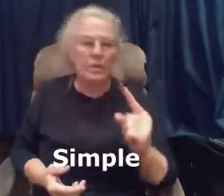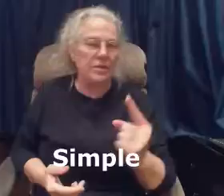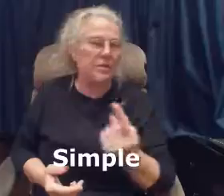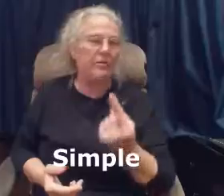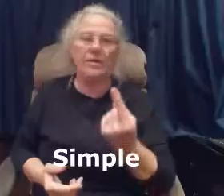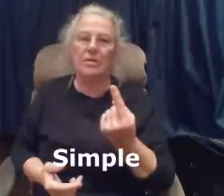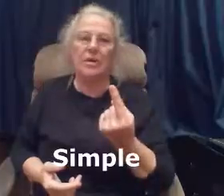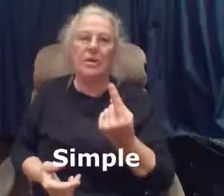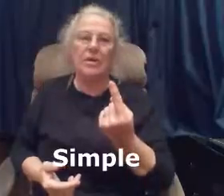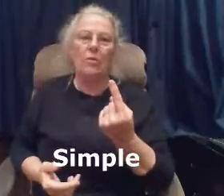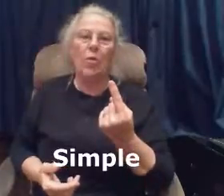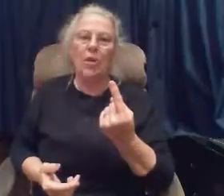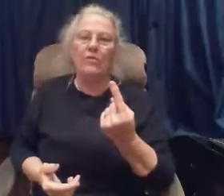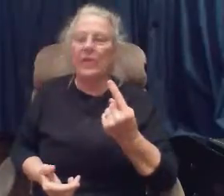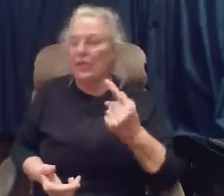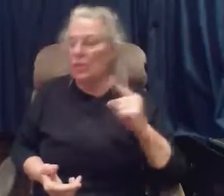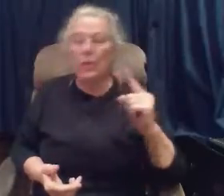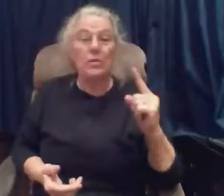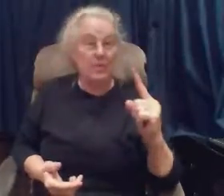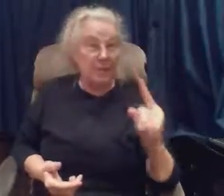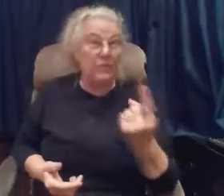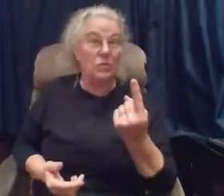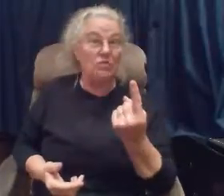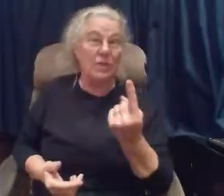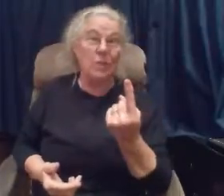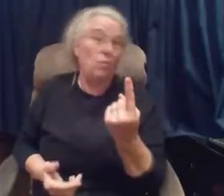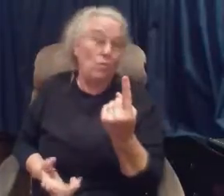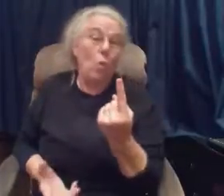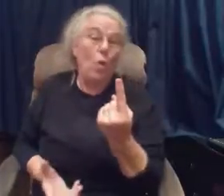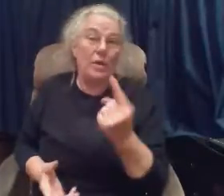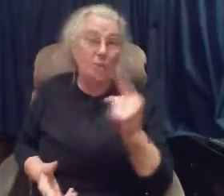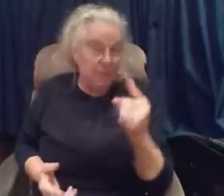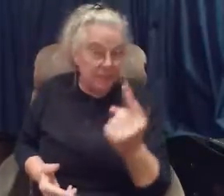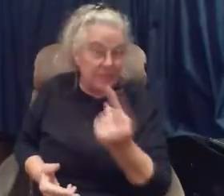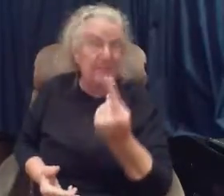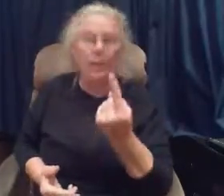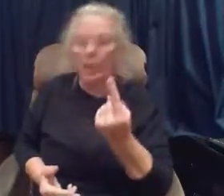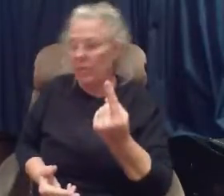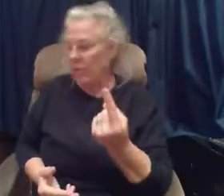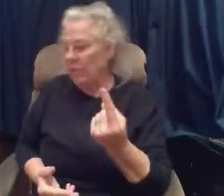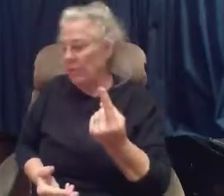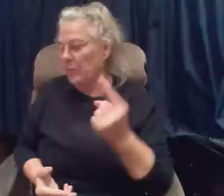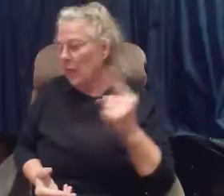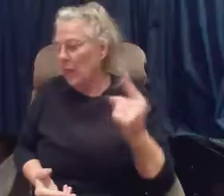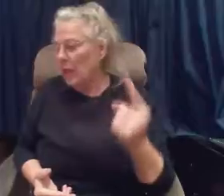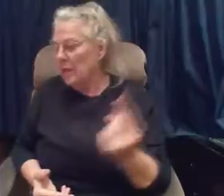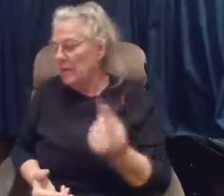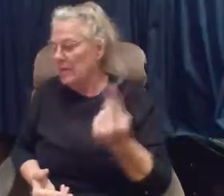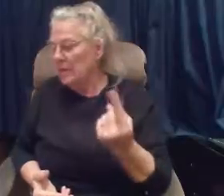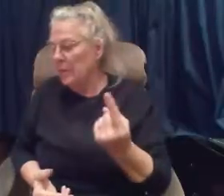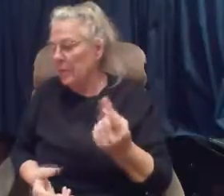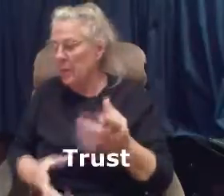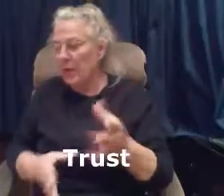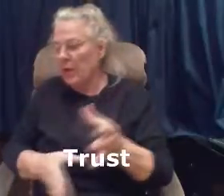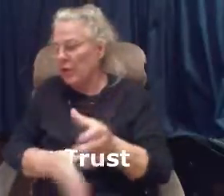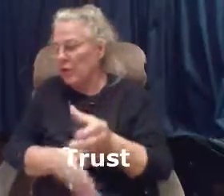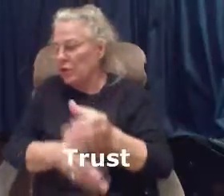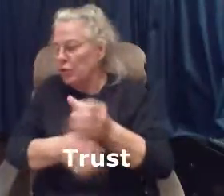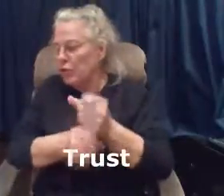twist of the one finger, because it is like one, just a simple thing. Simple, and of course,